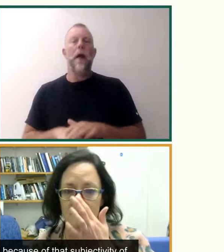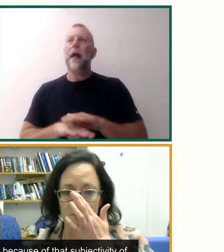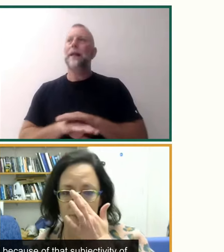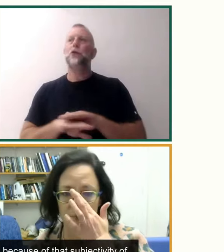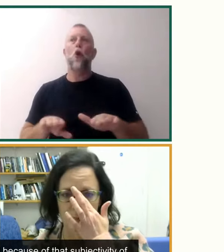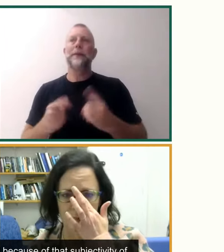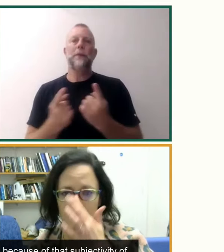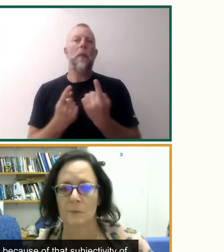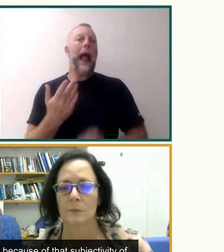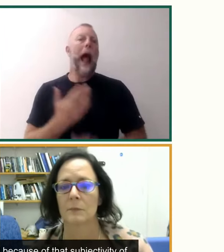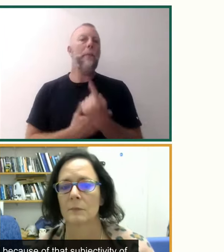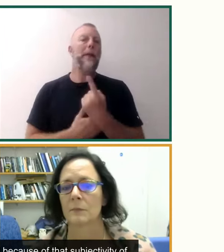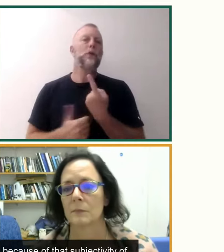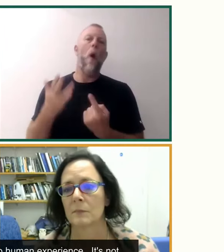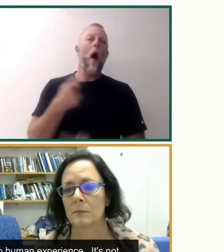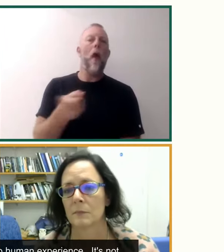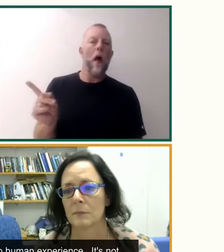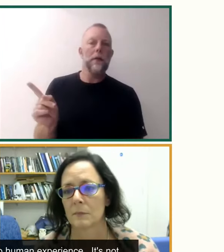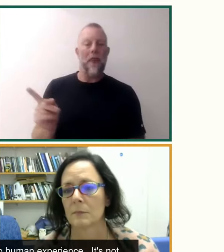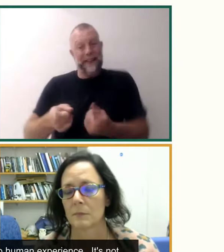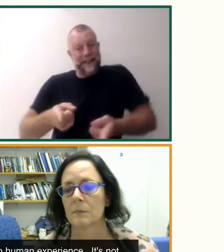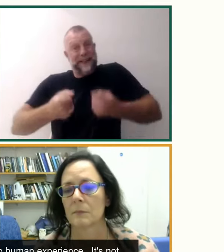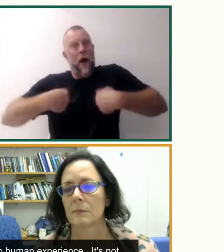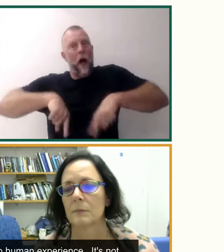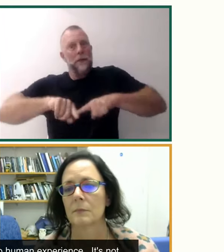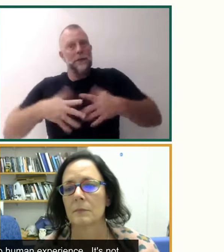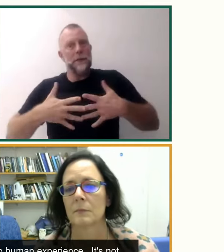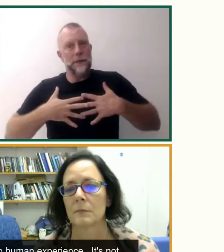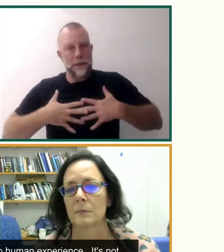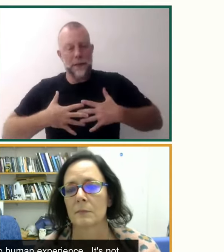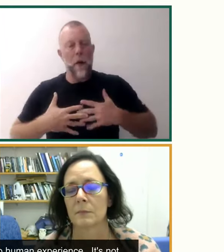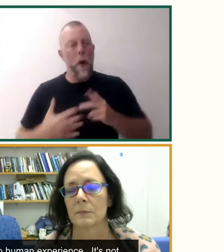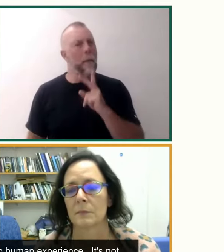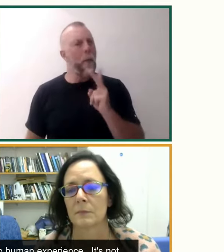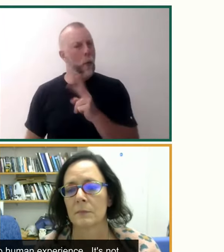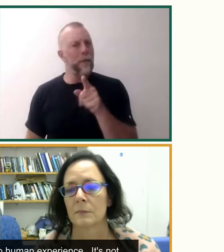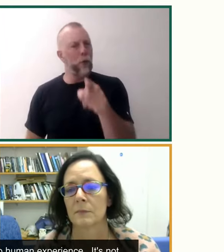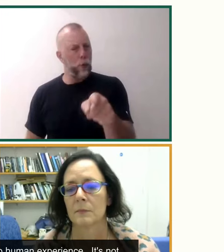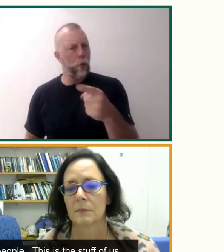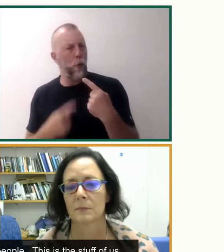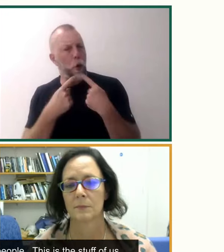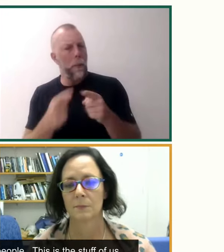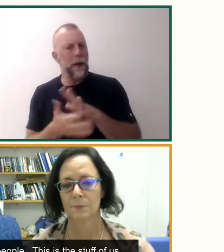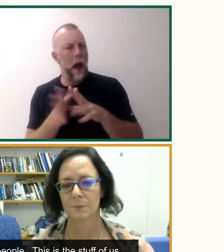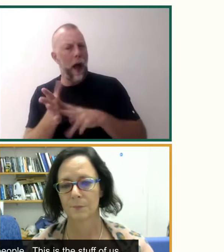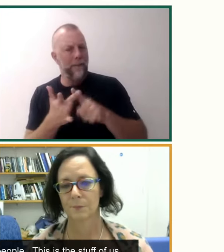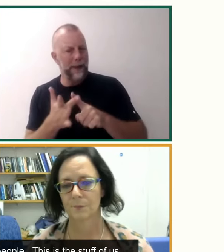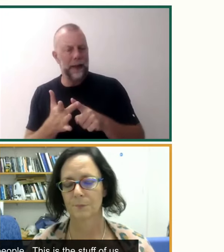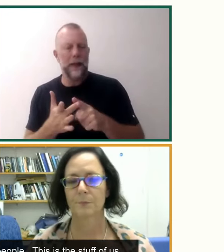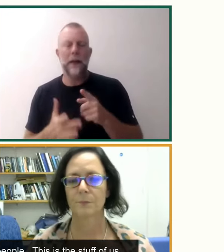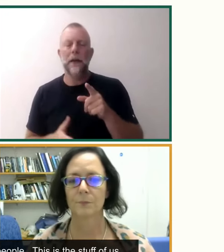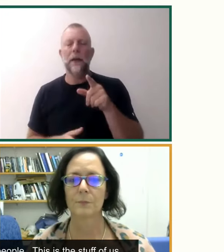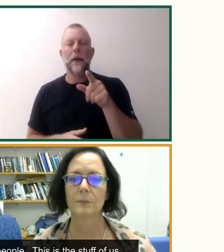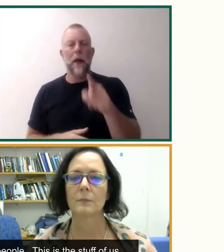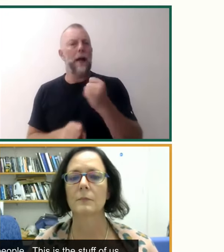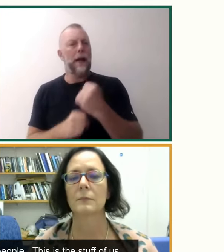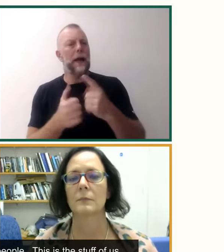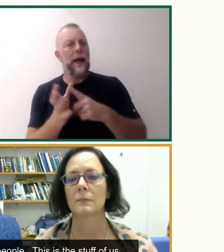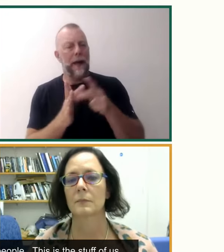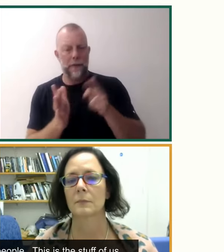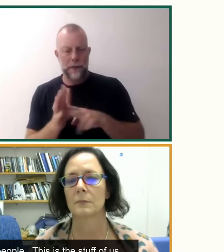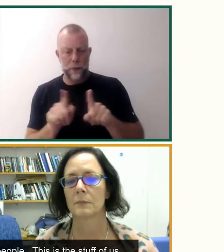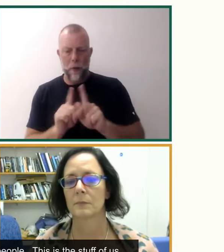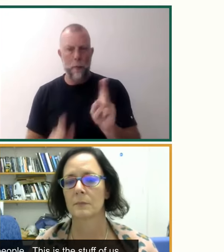other people. This is the stuff of us, isn't it? And both of you comment on this, Havi, on its universality, and Gavin then also the fact